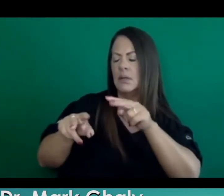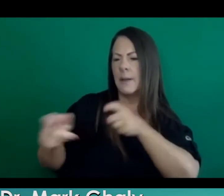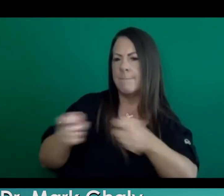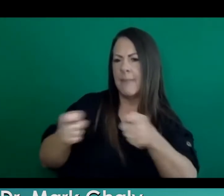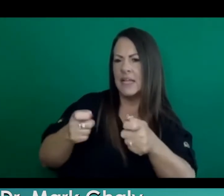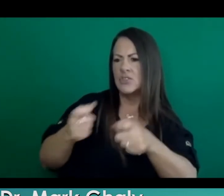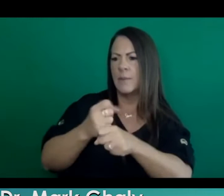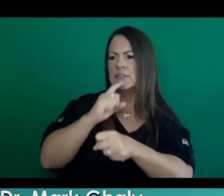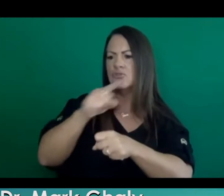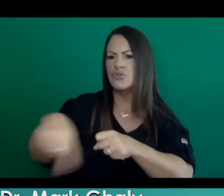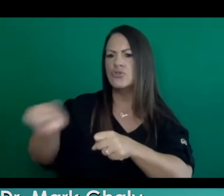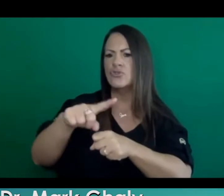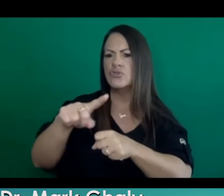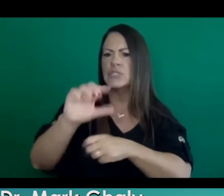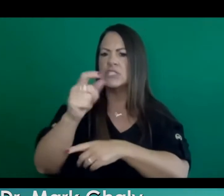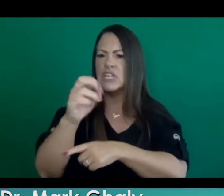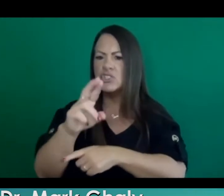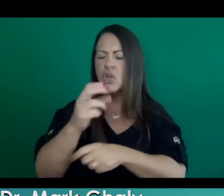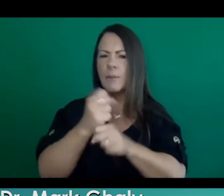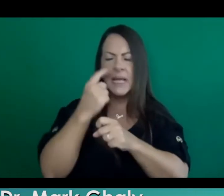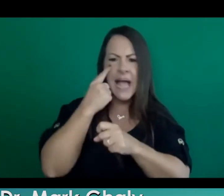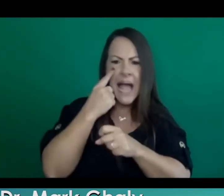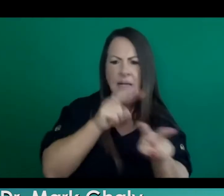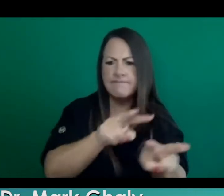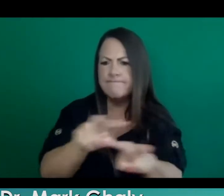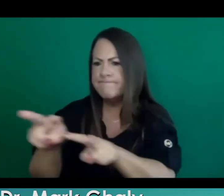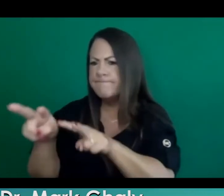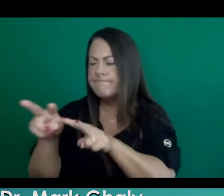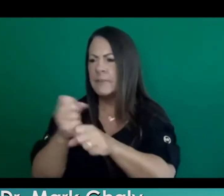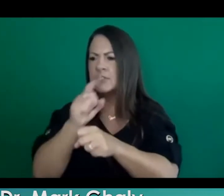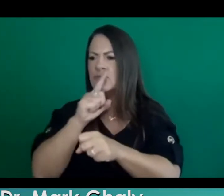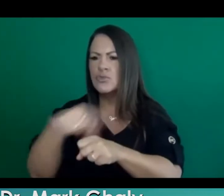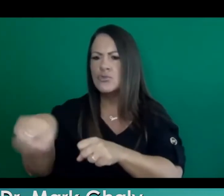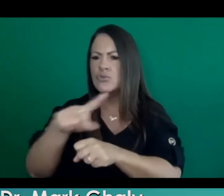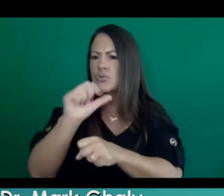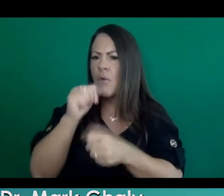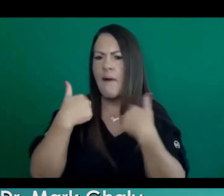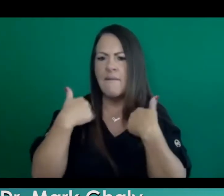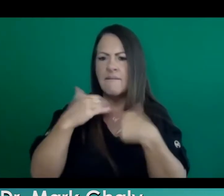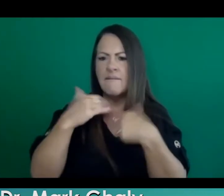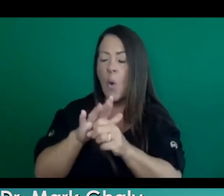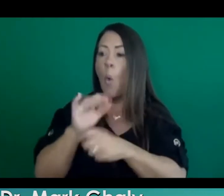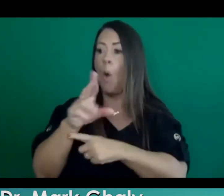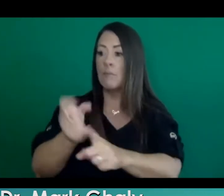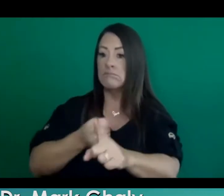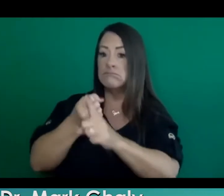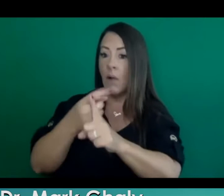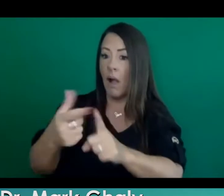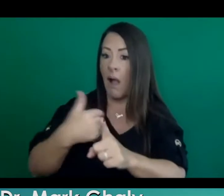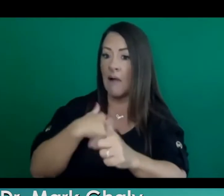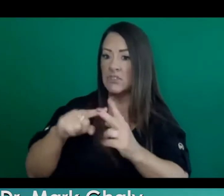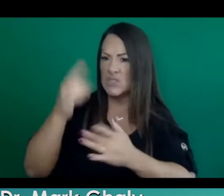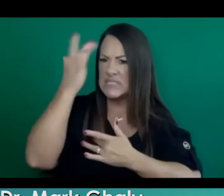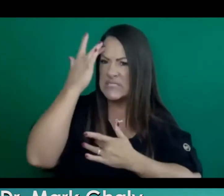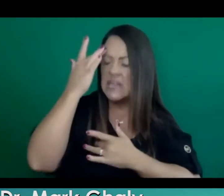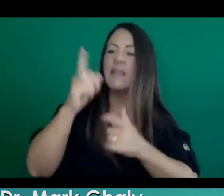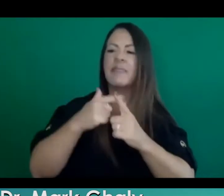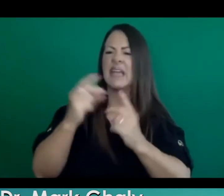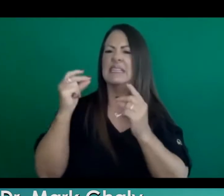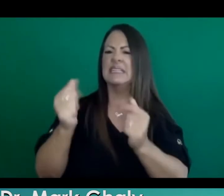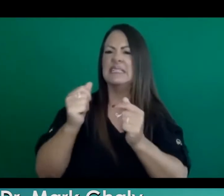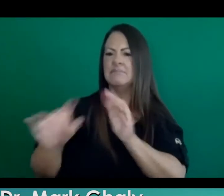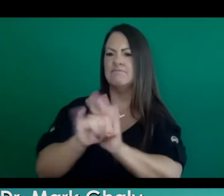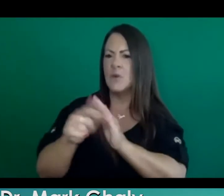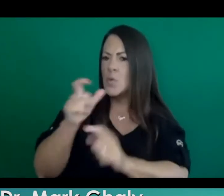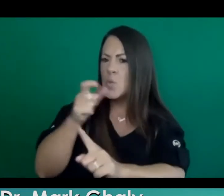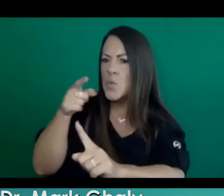to look out for infection control protocols and ensuring that anybody with symptoms is identified, exposures